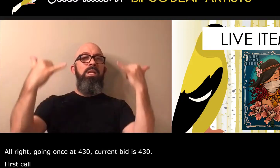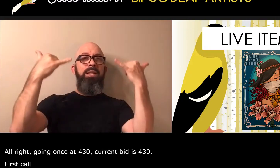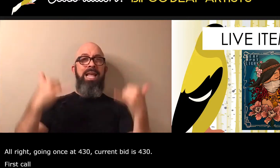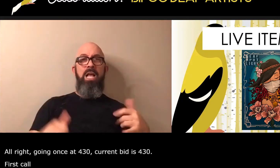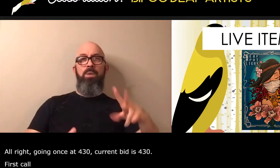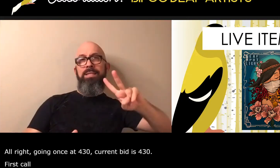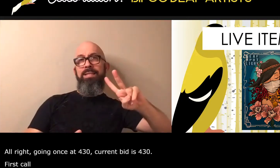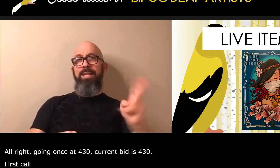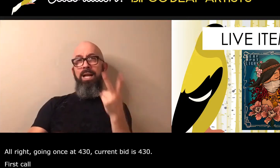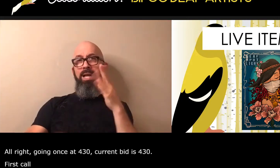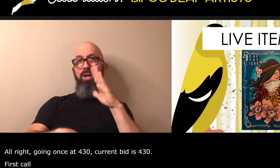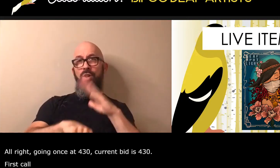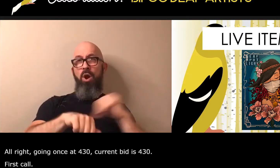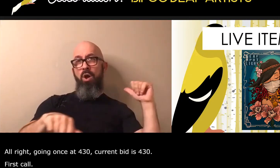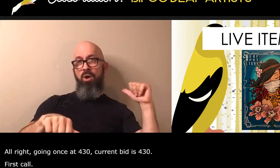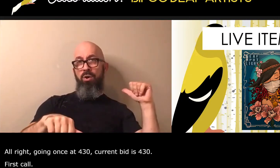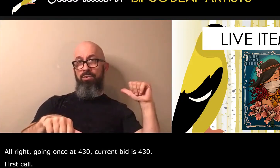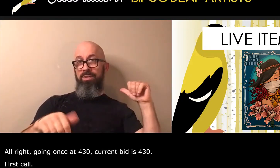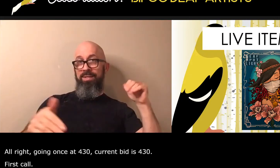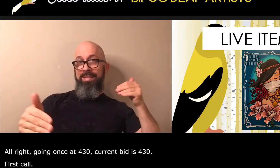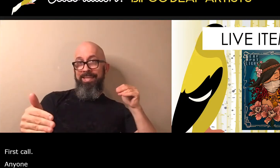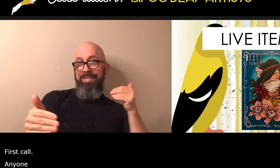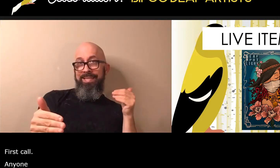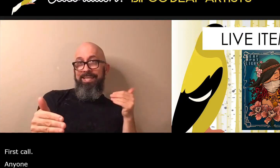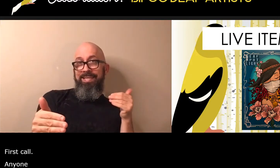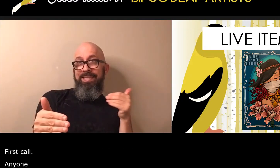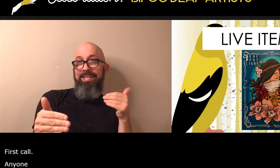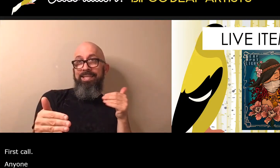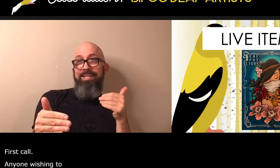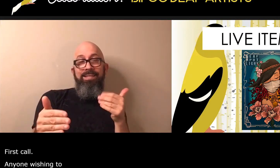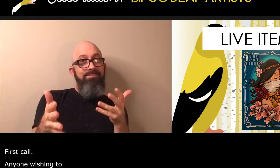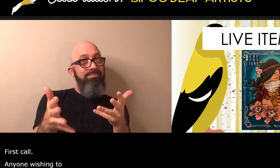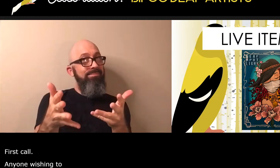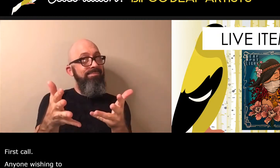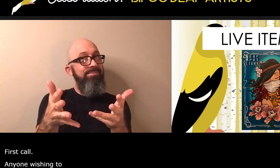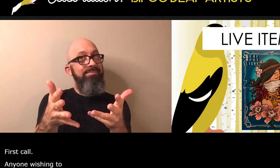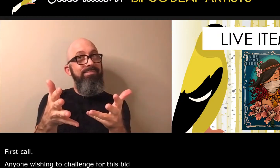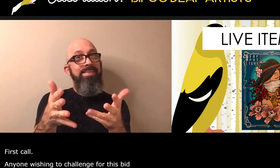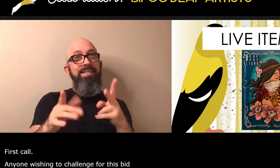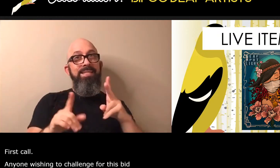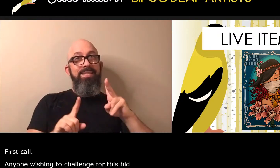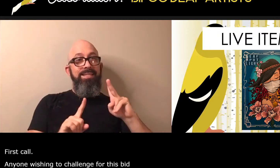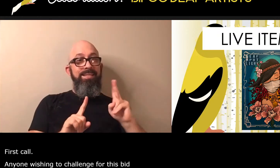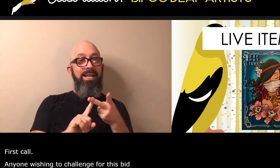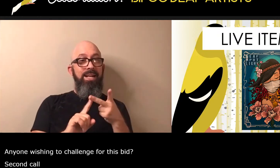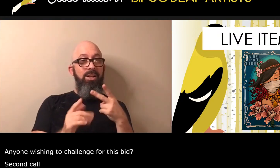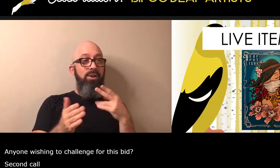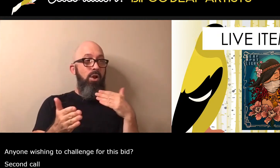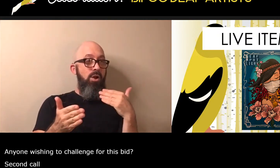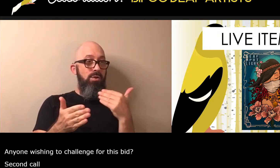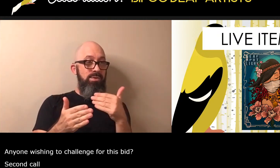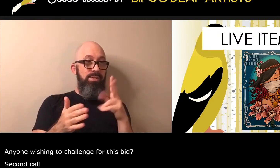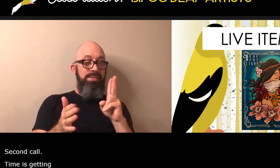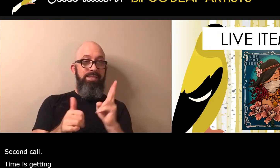Anyone wishing to challenge for this bid? Second call. Time is getting